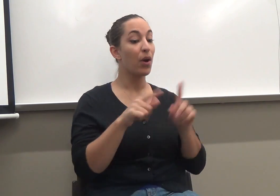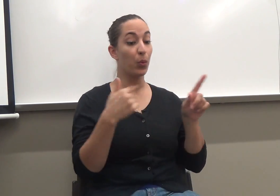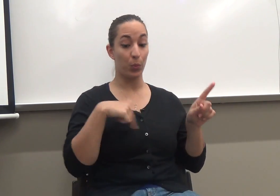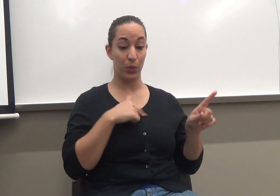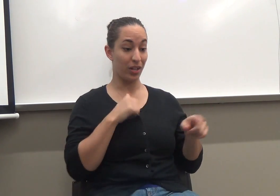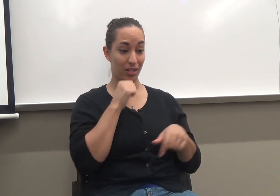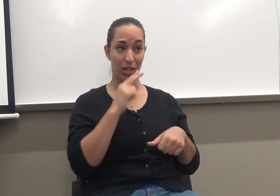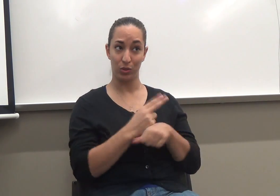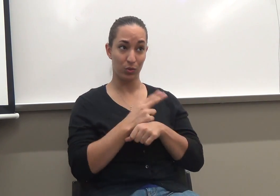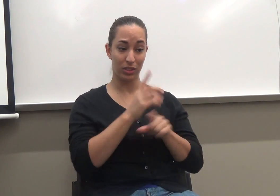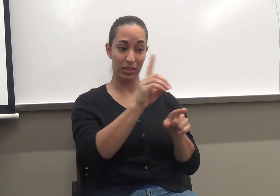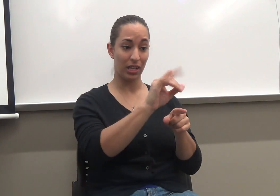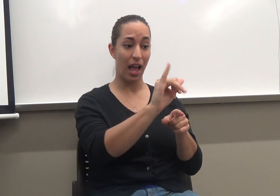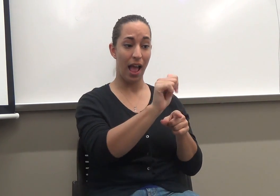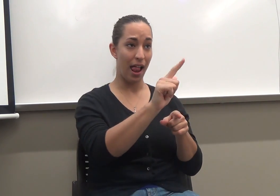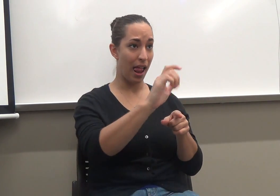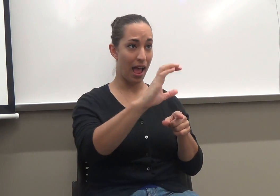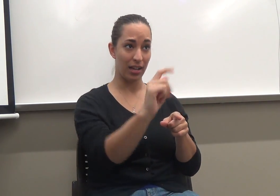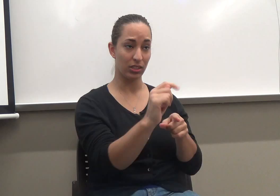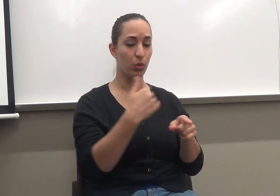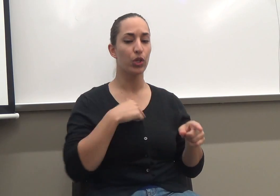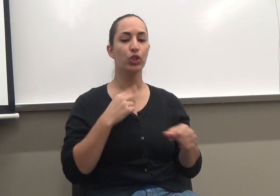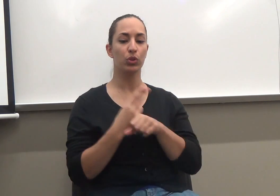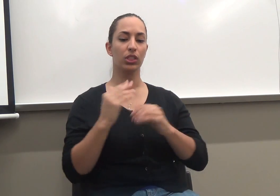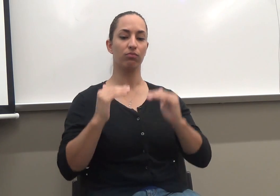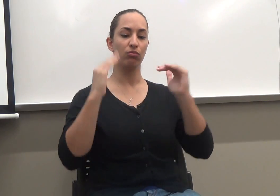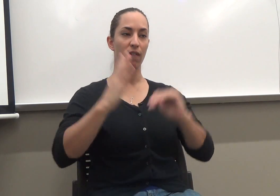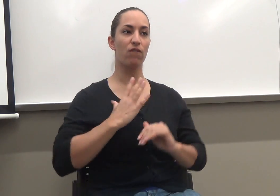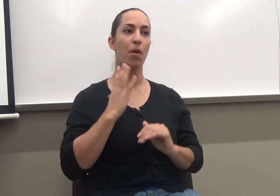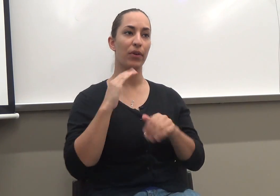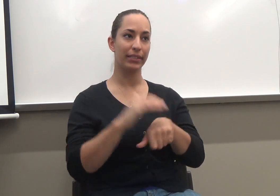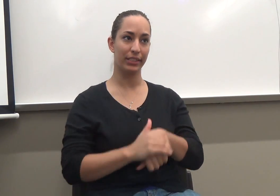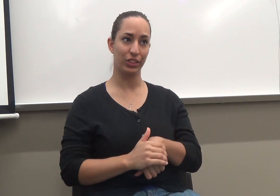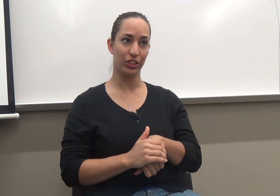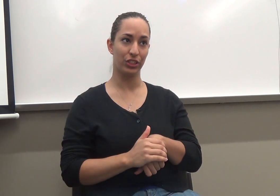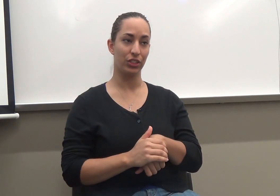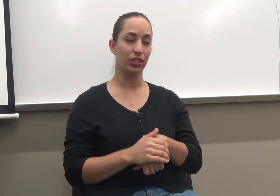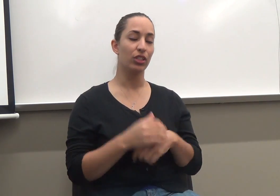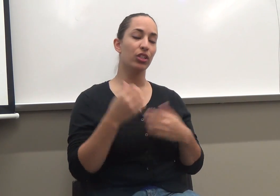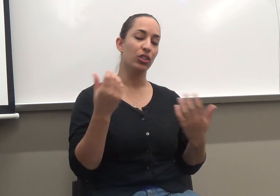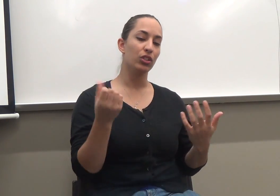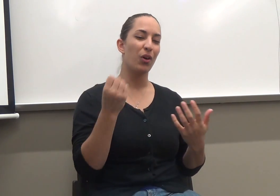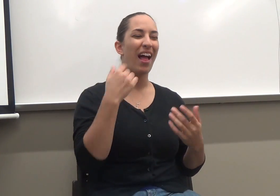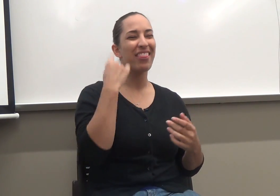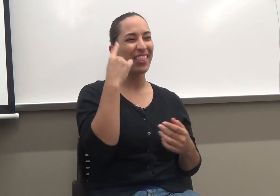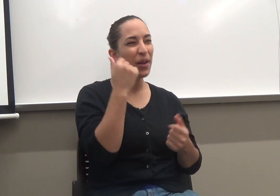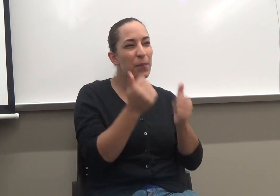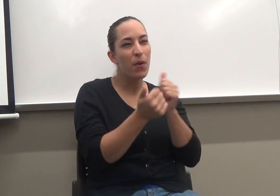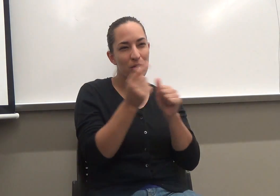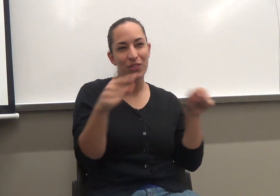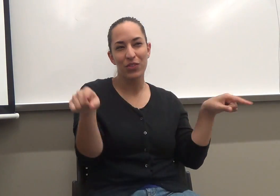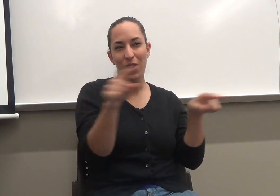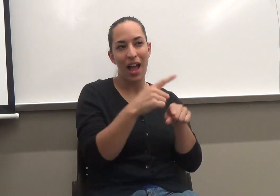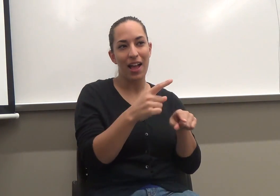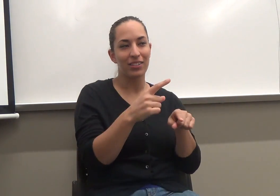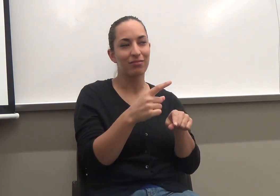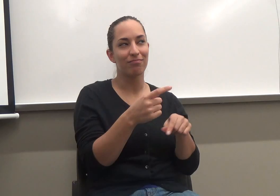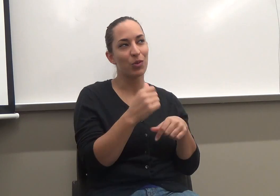our writing. So for us, it's totally non-standard. Again, I think most of you guys would not have used that word